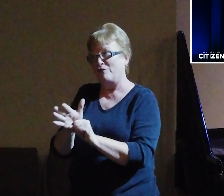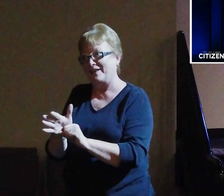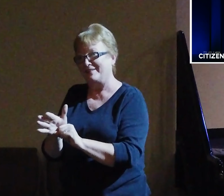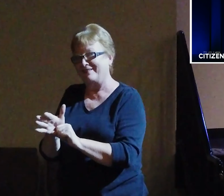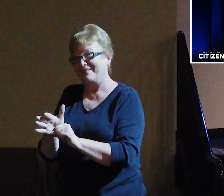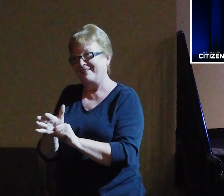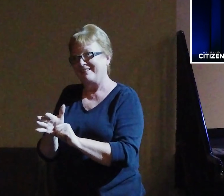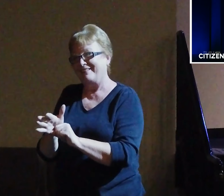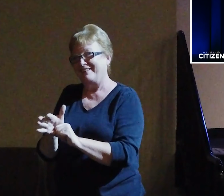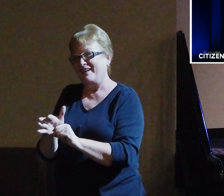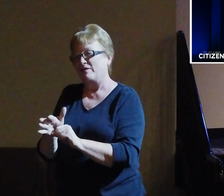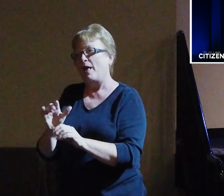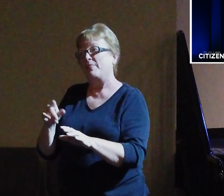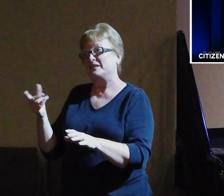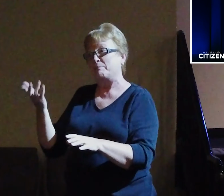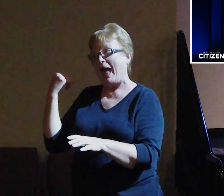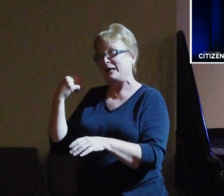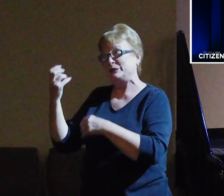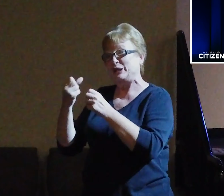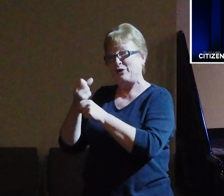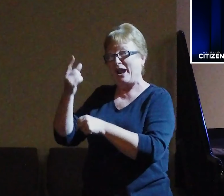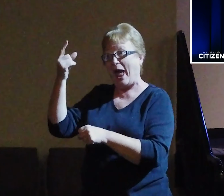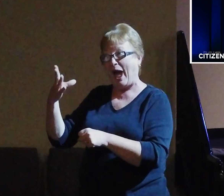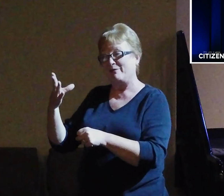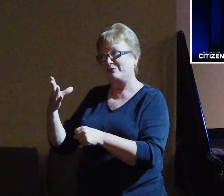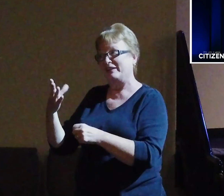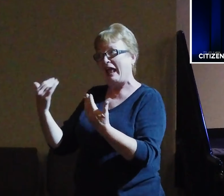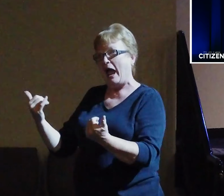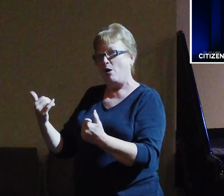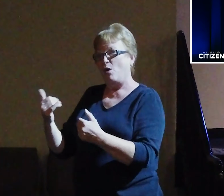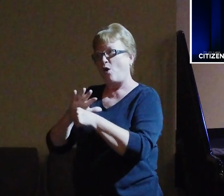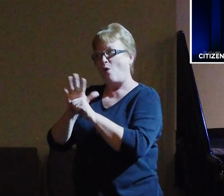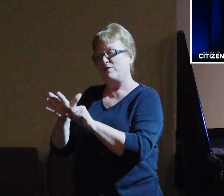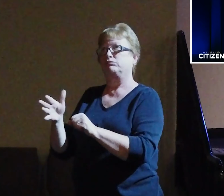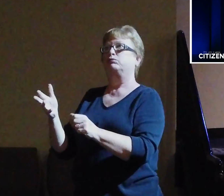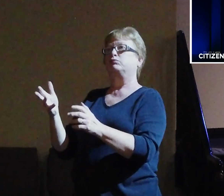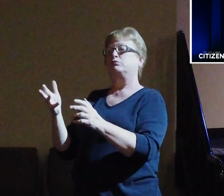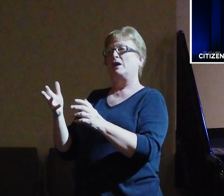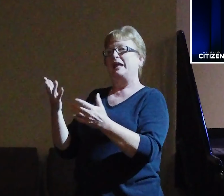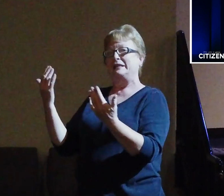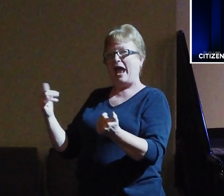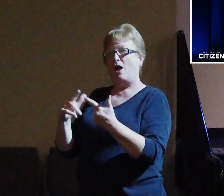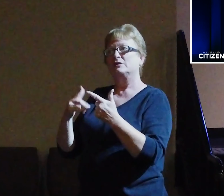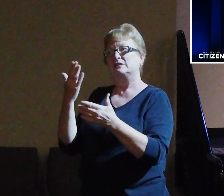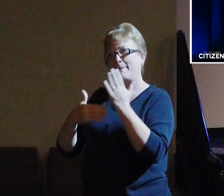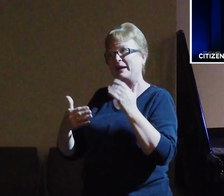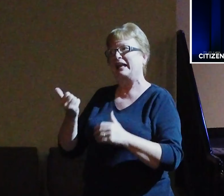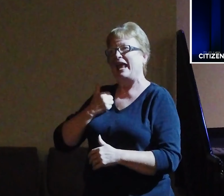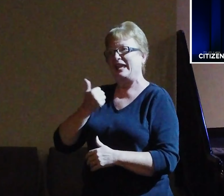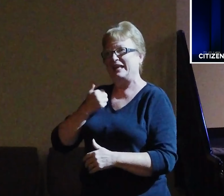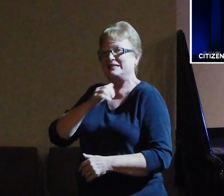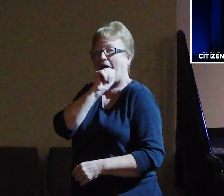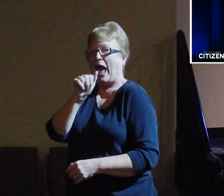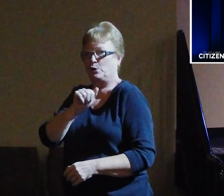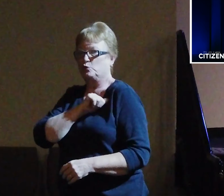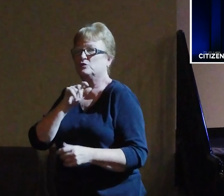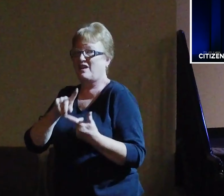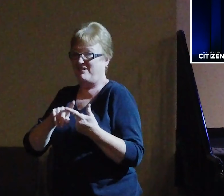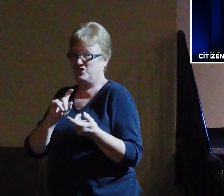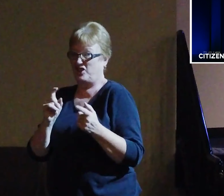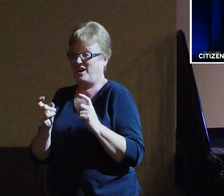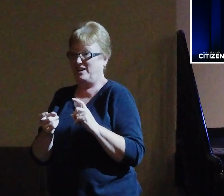past year and a half has shown us a lot about ourselves, hasn't it? It's shown us that Canadian attitudes have changed somewhat